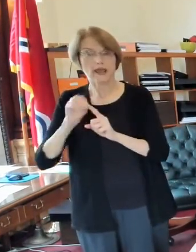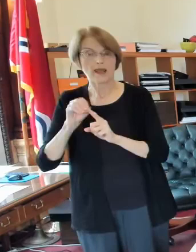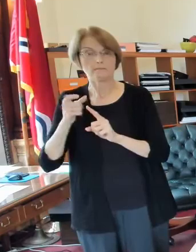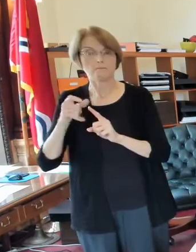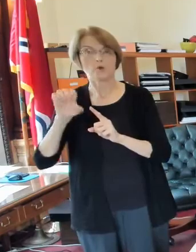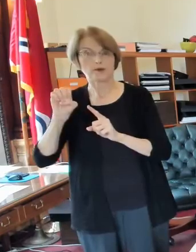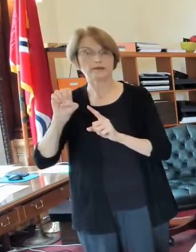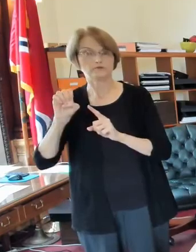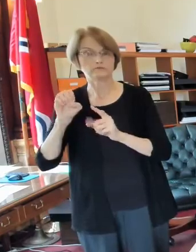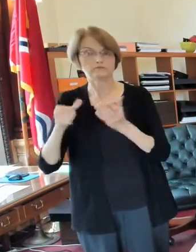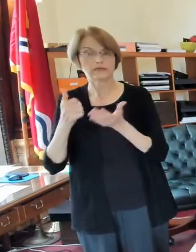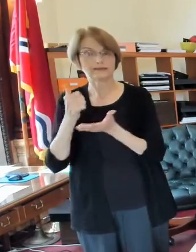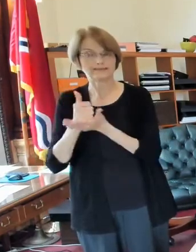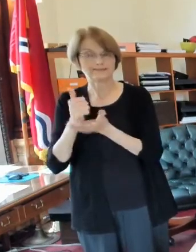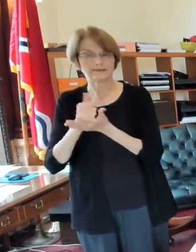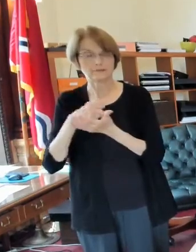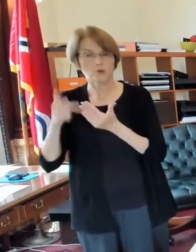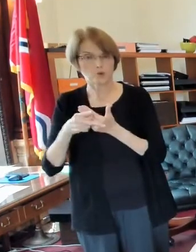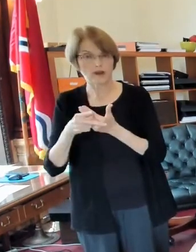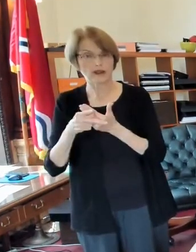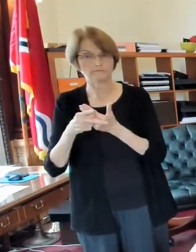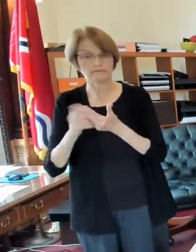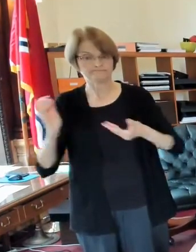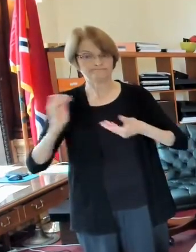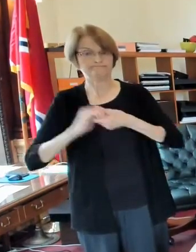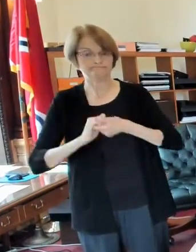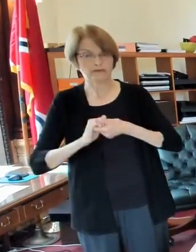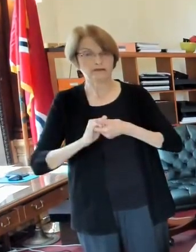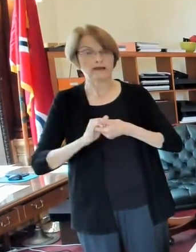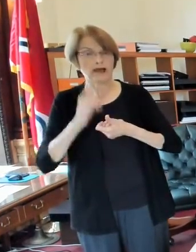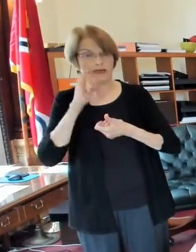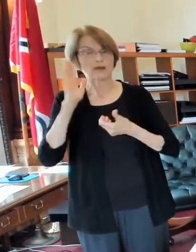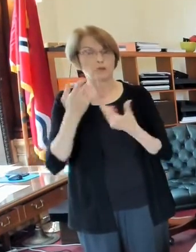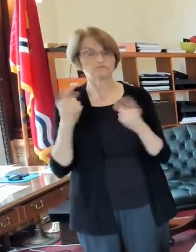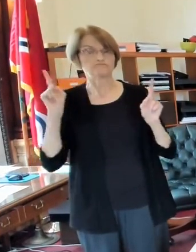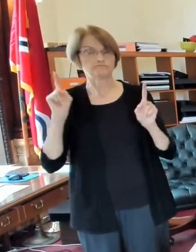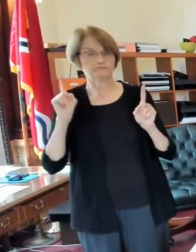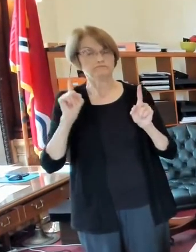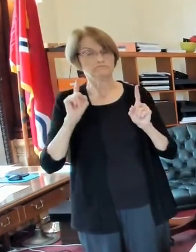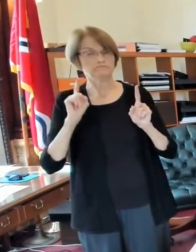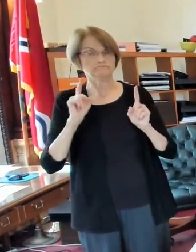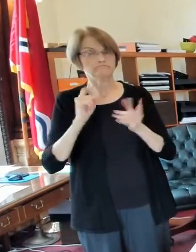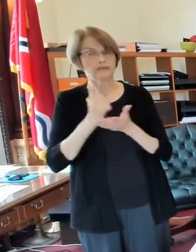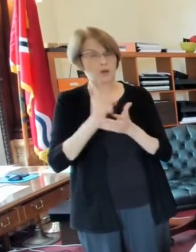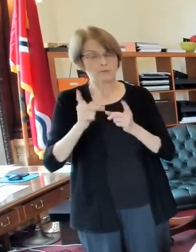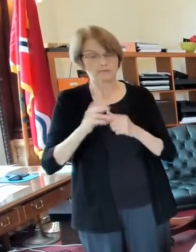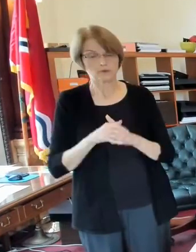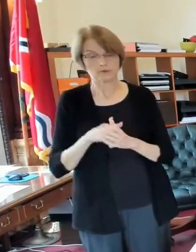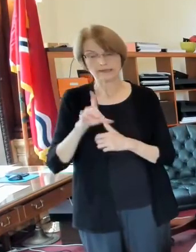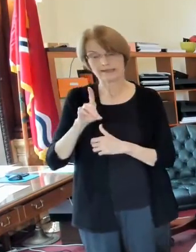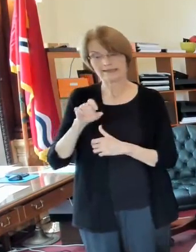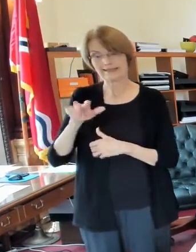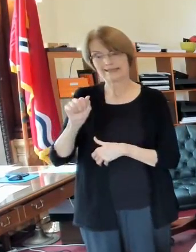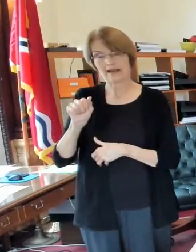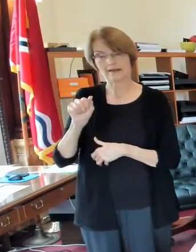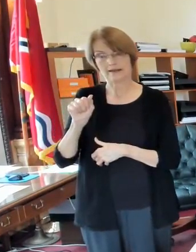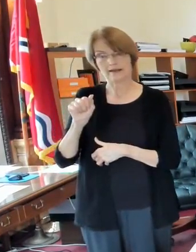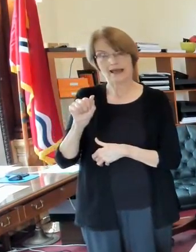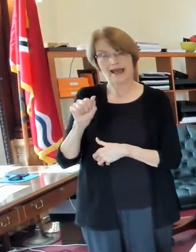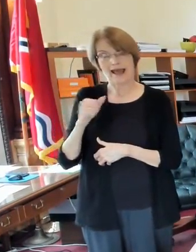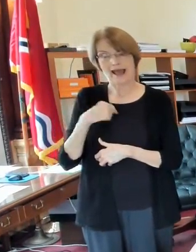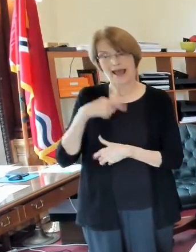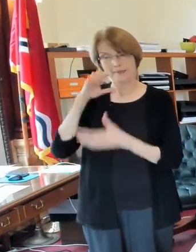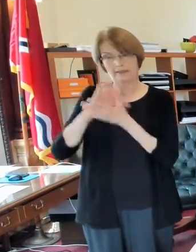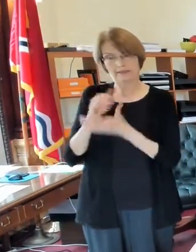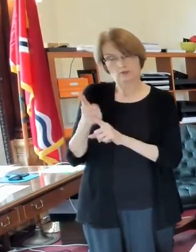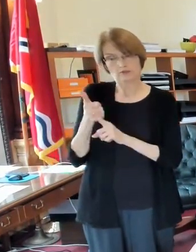So I think that's going to work pretty well. Dana's question, and she might be a small business owner,